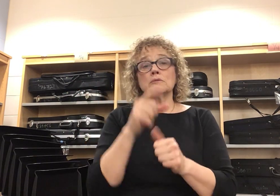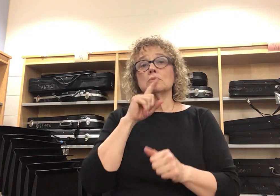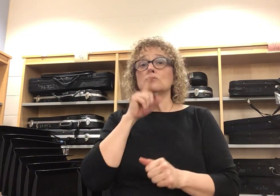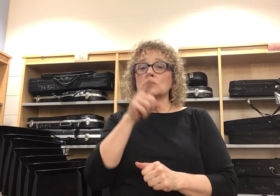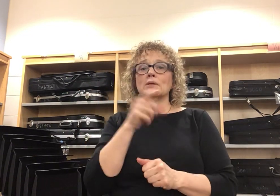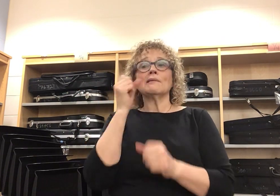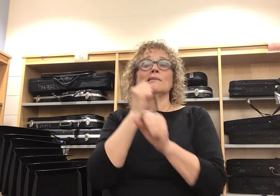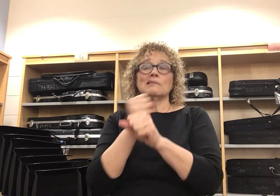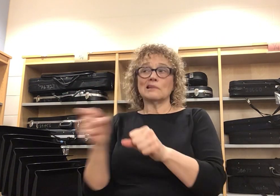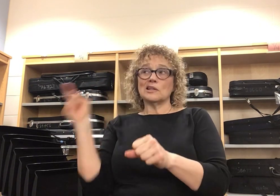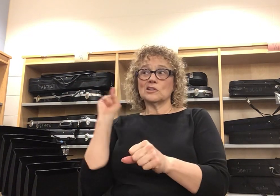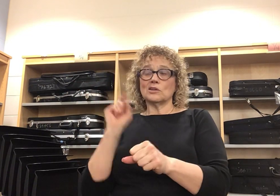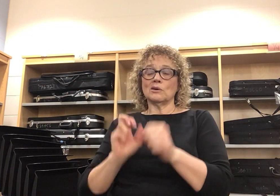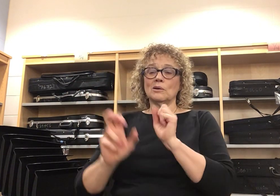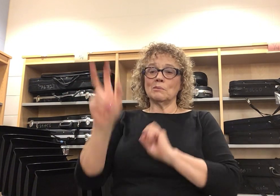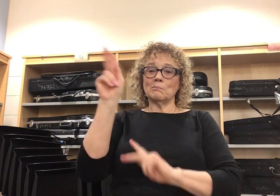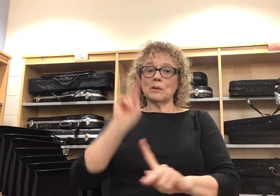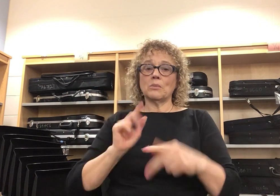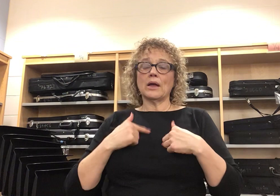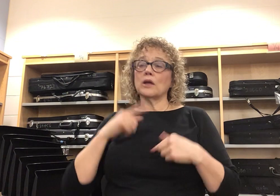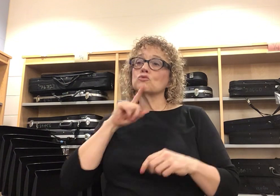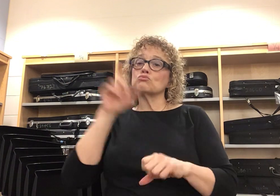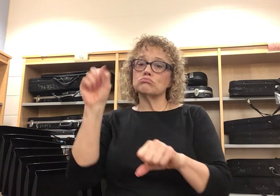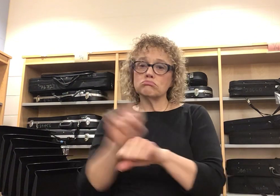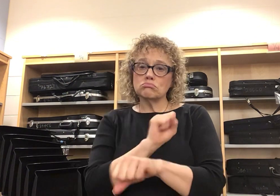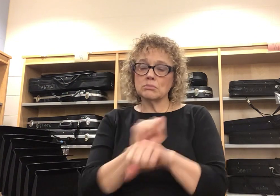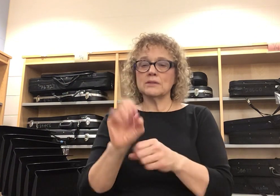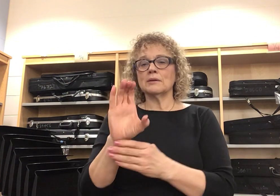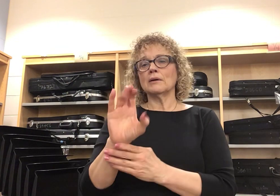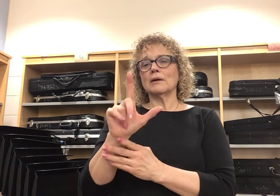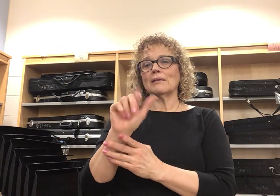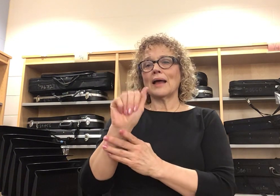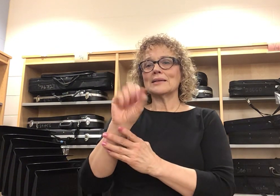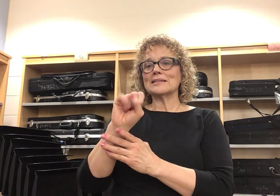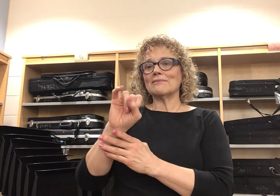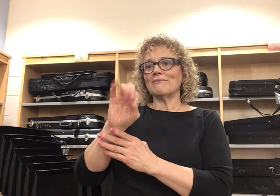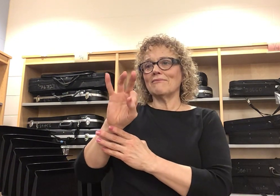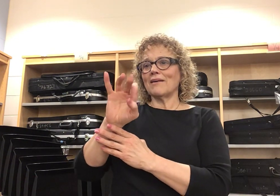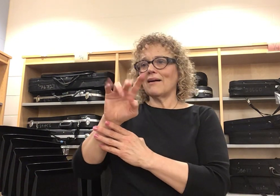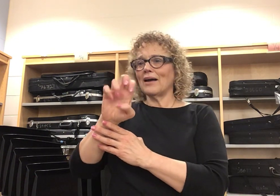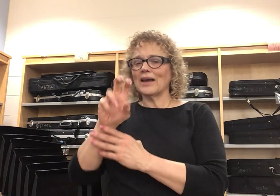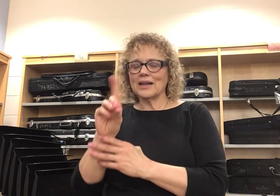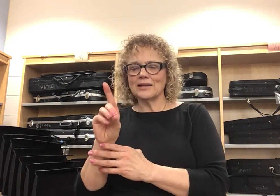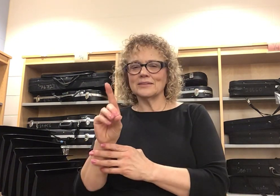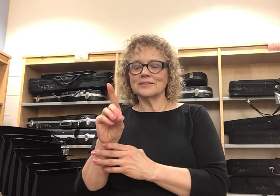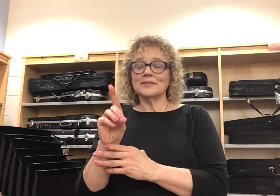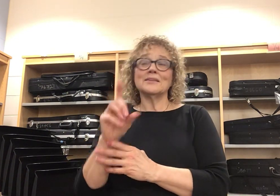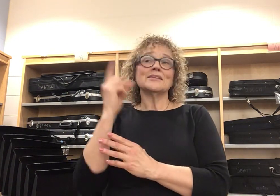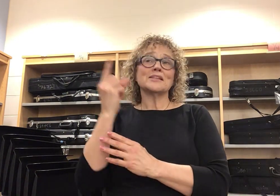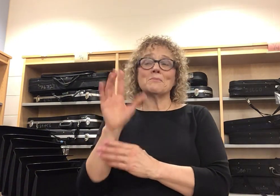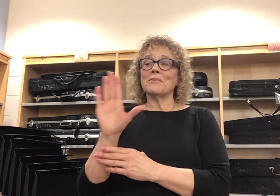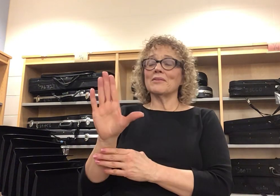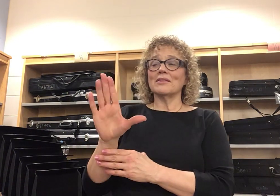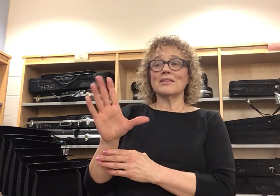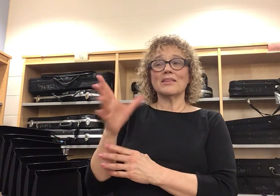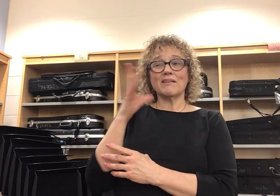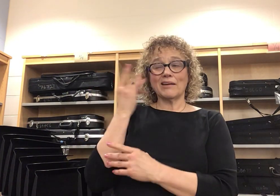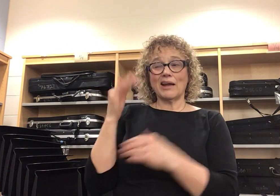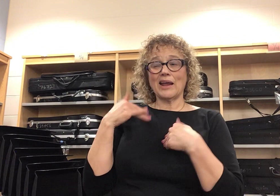had real classifieds. Somebody's cat had kittens, and so they actually put an ad in their paper, free kittens, call this